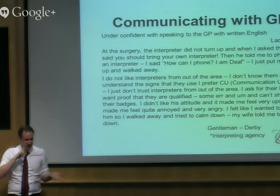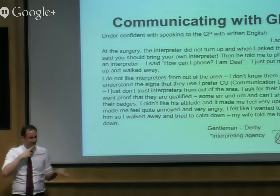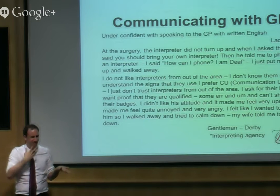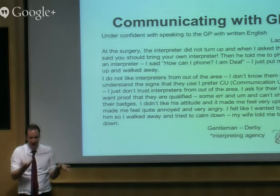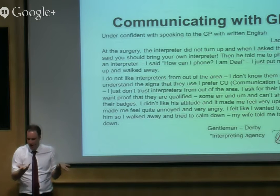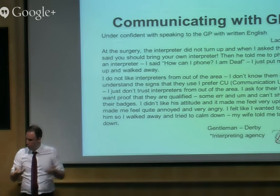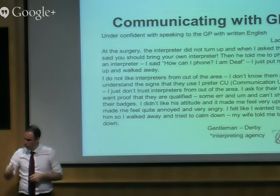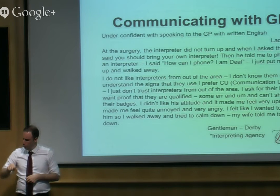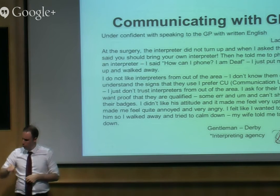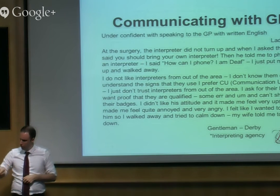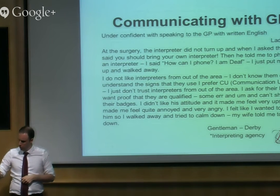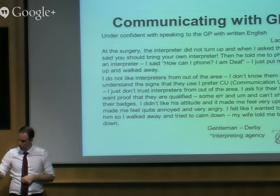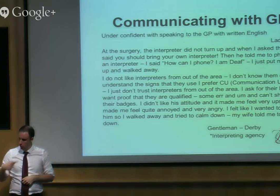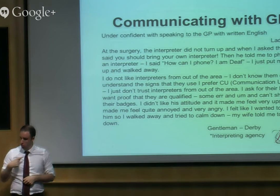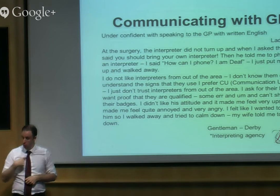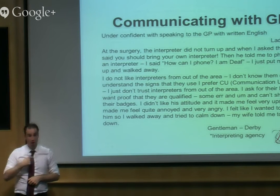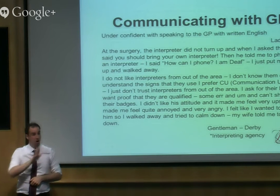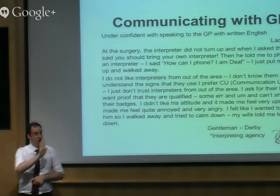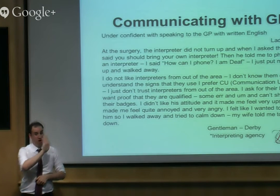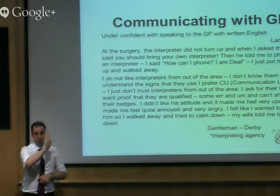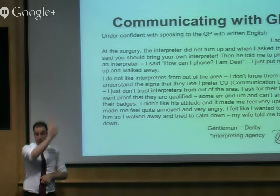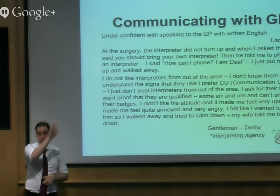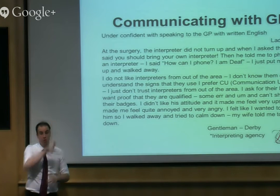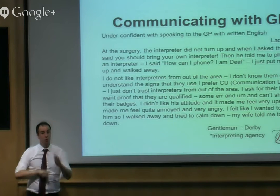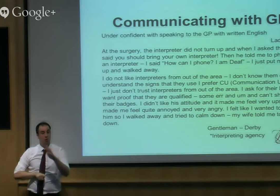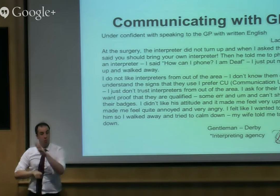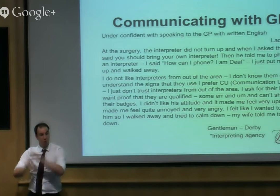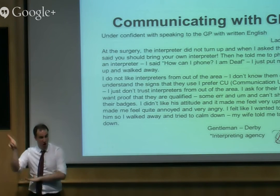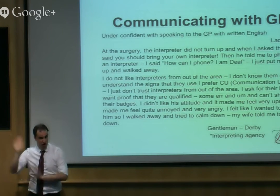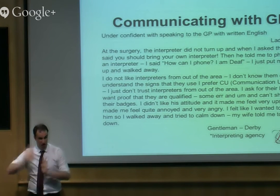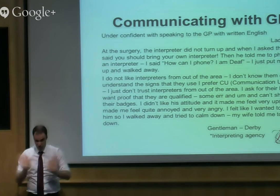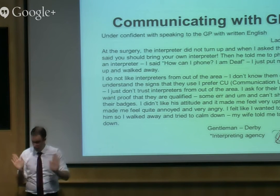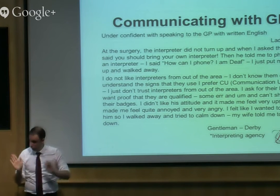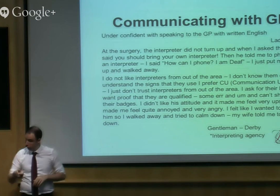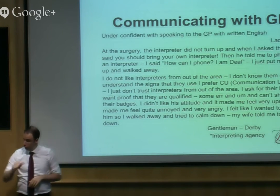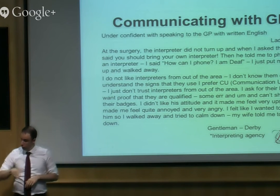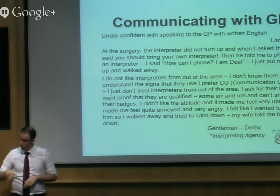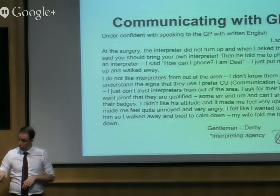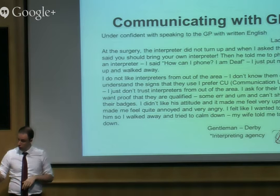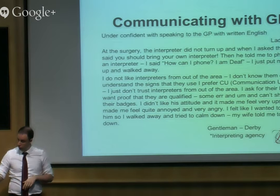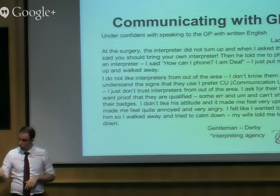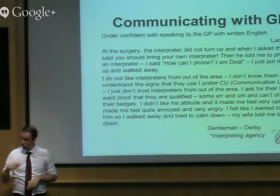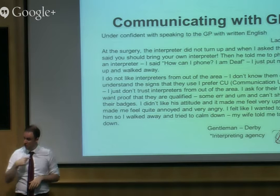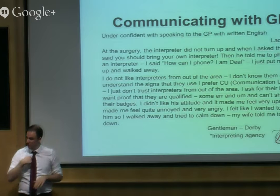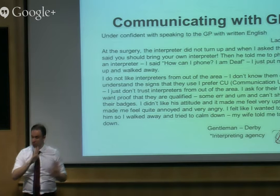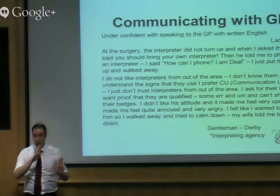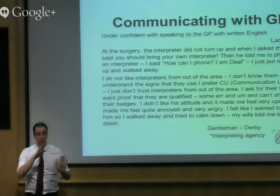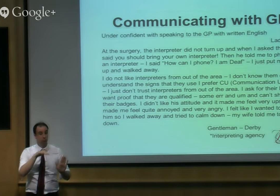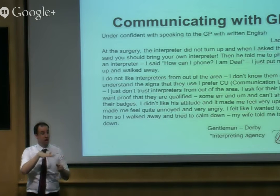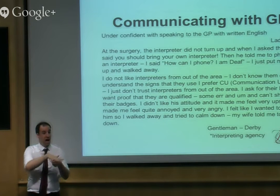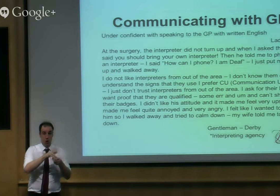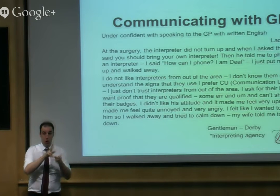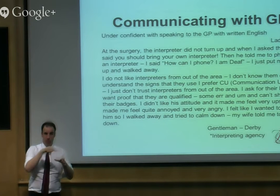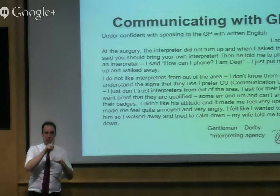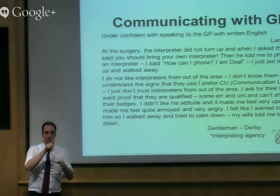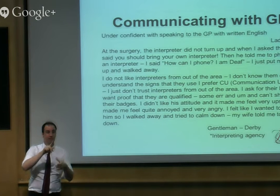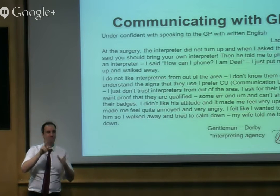you. How can I do that? Well, you should call an interpreting agency. Again, how can I do that? So in the end,